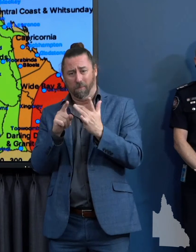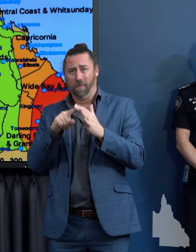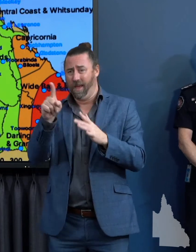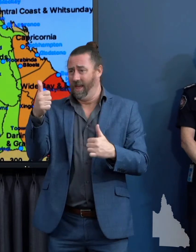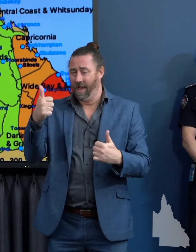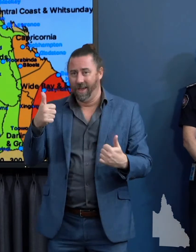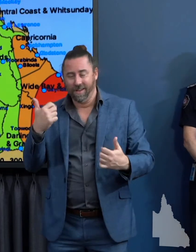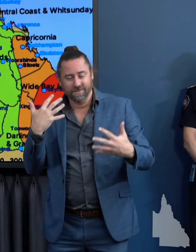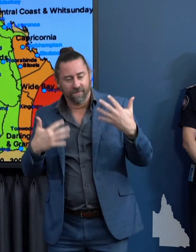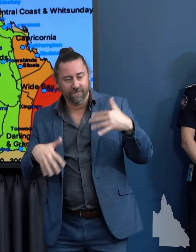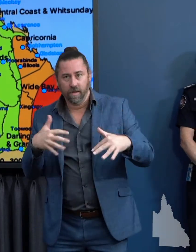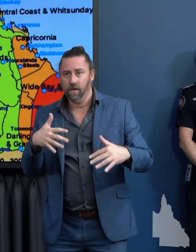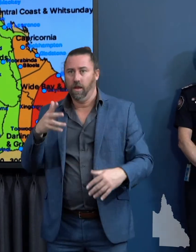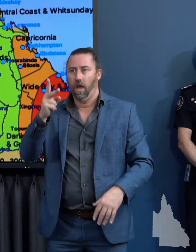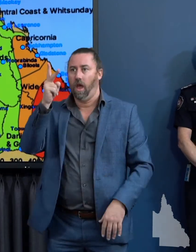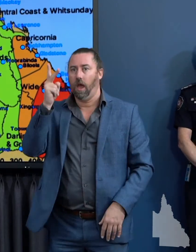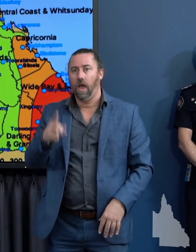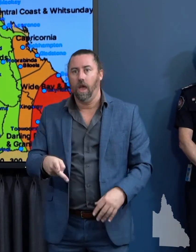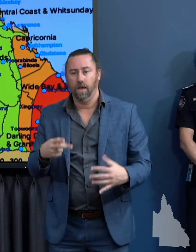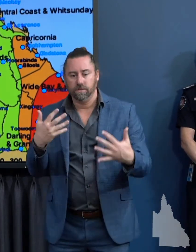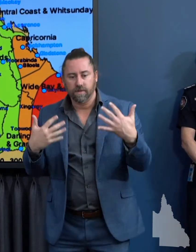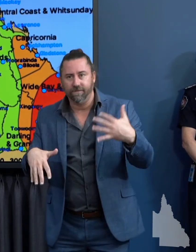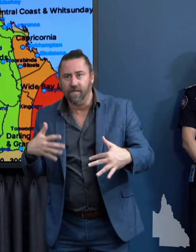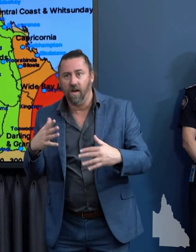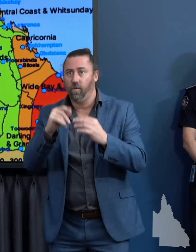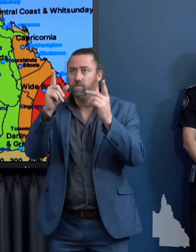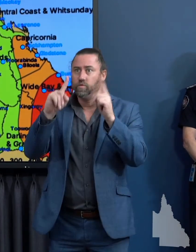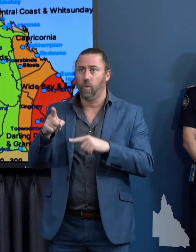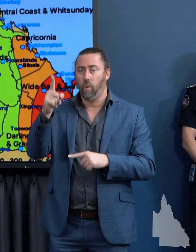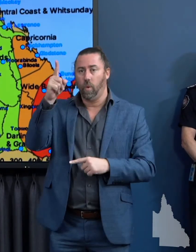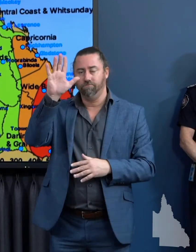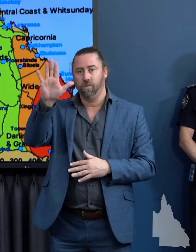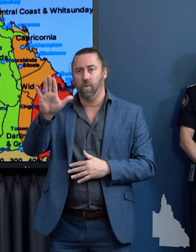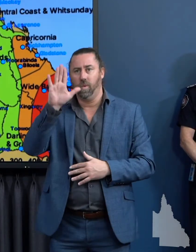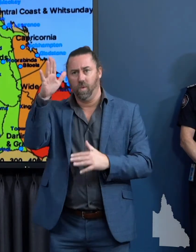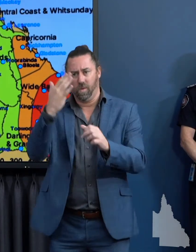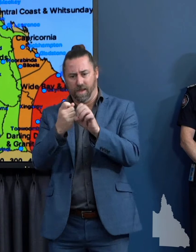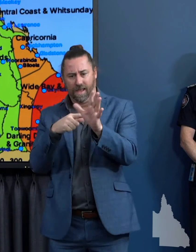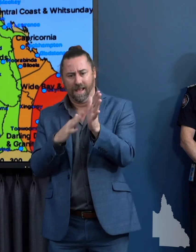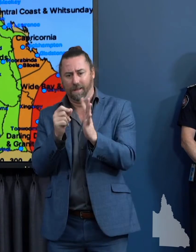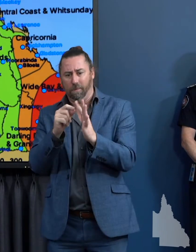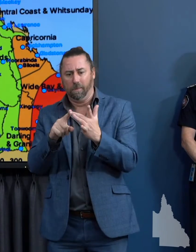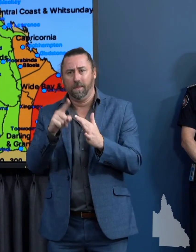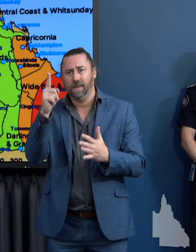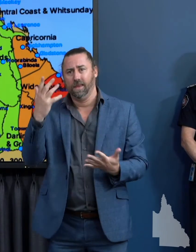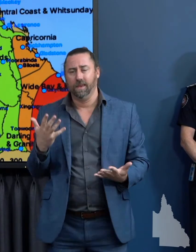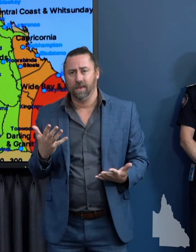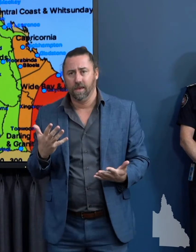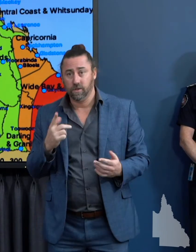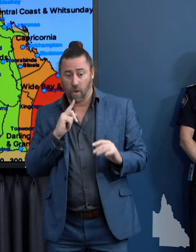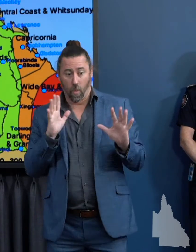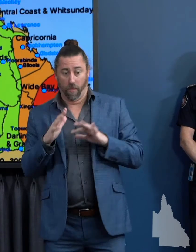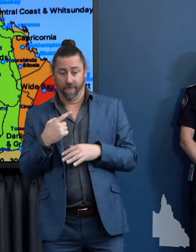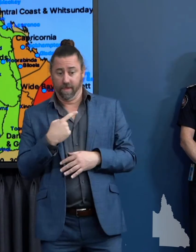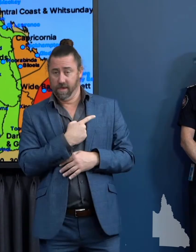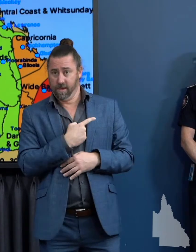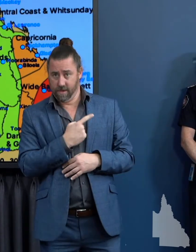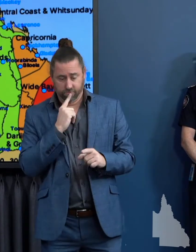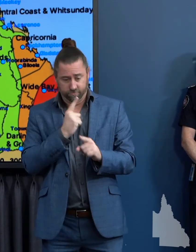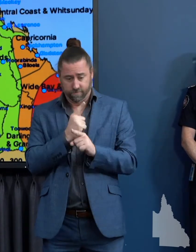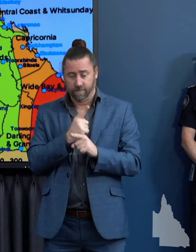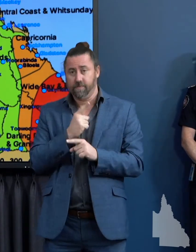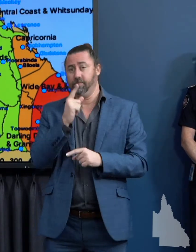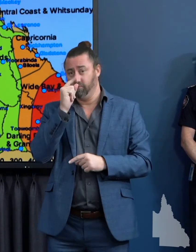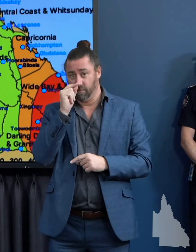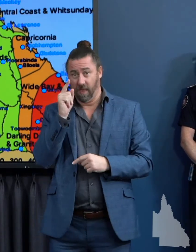lot, and now they're having to probably go through it again because of these severe thunderstorms. Now, the Bureau has advised us they can